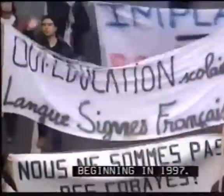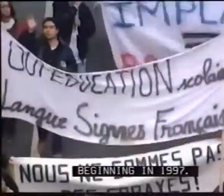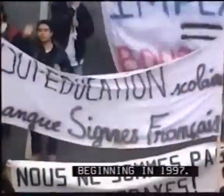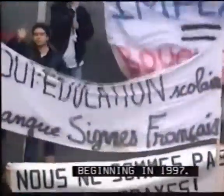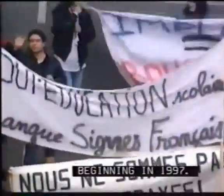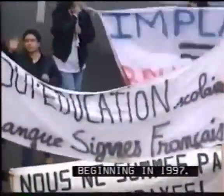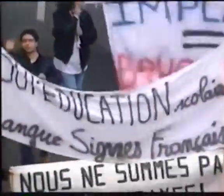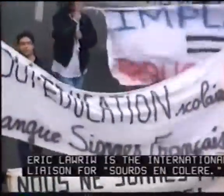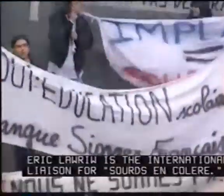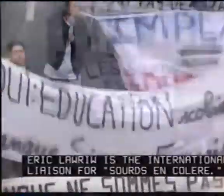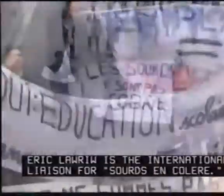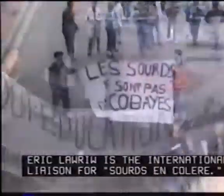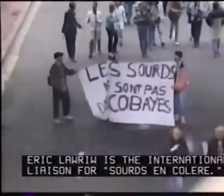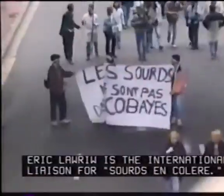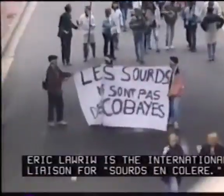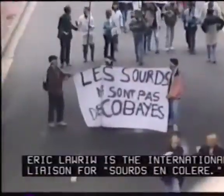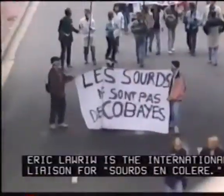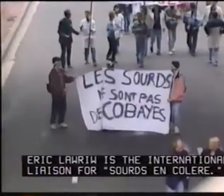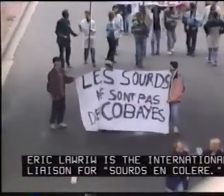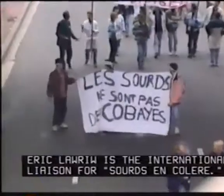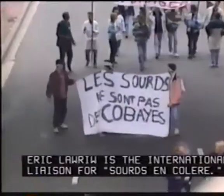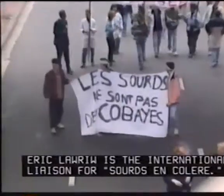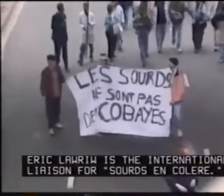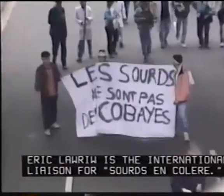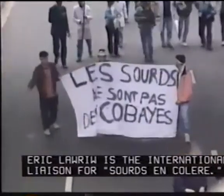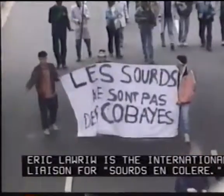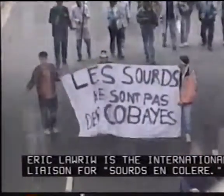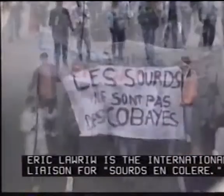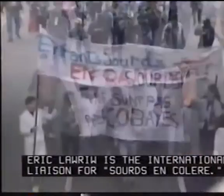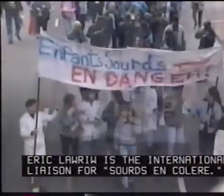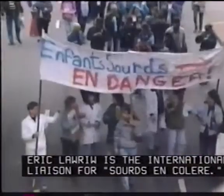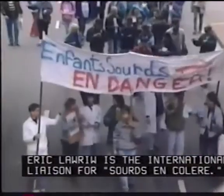Eric Larif is the international liaison for Sours en colère.